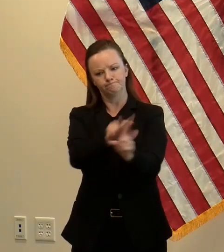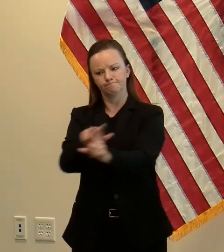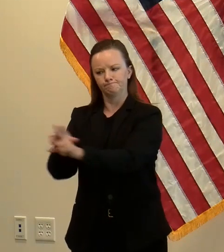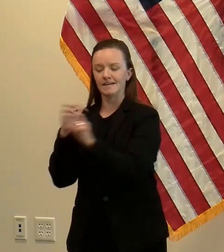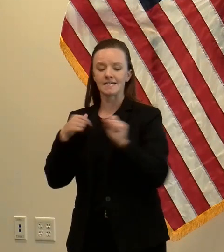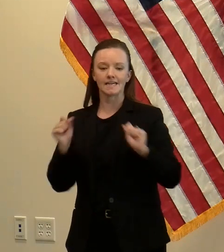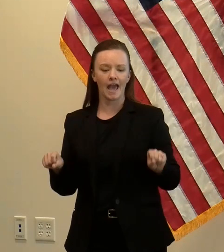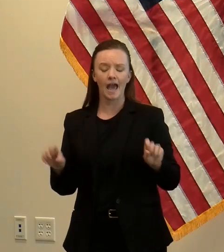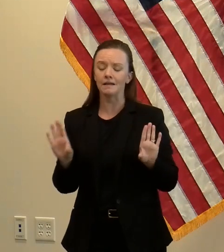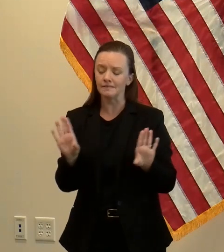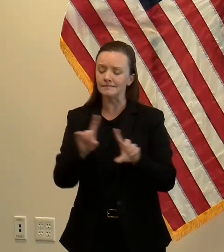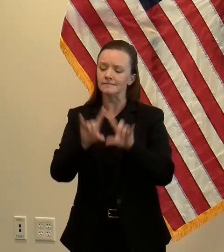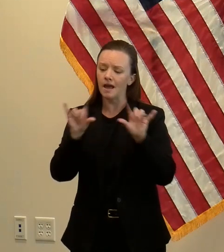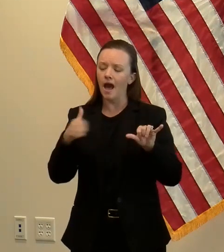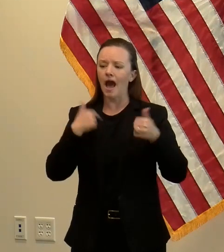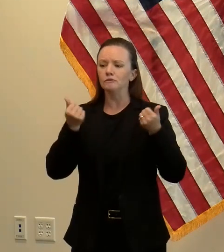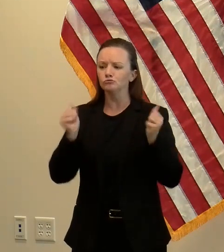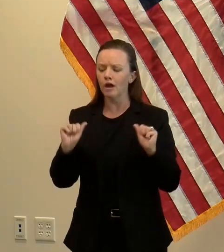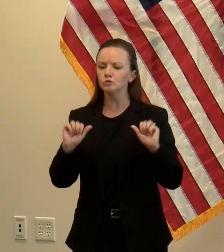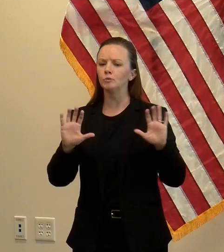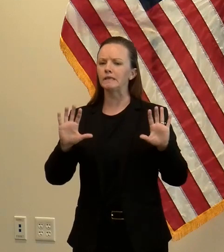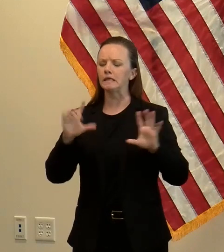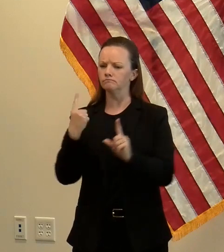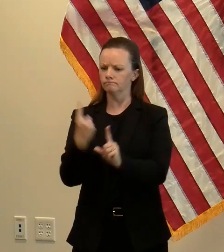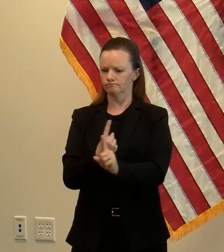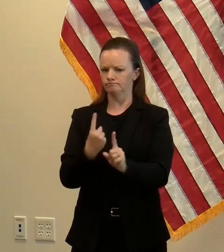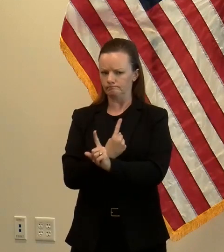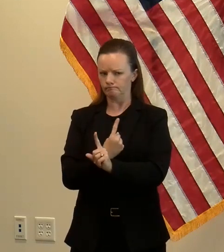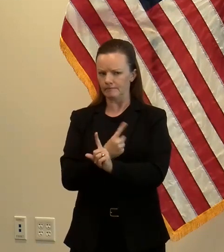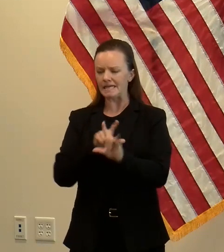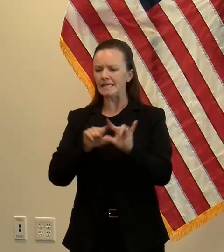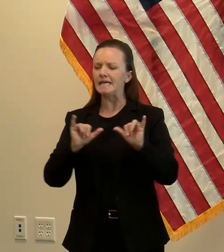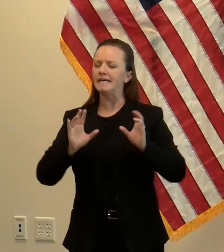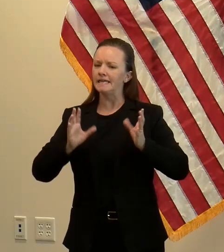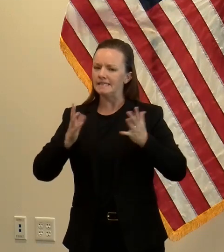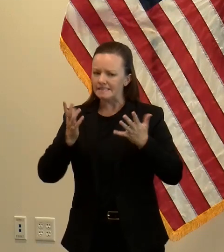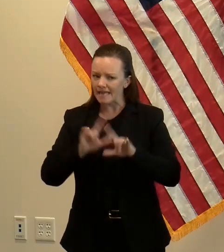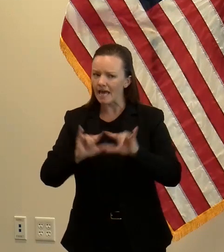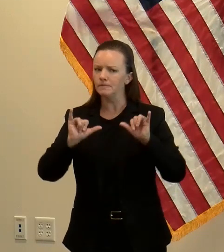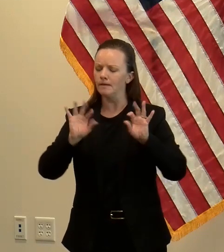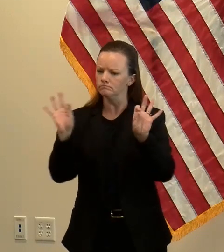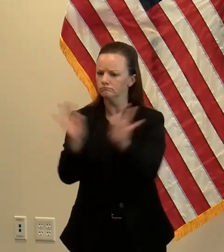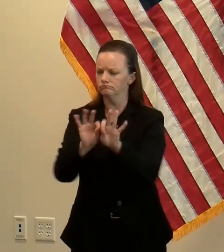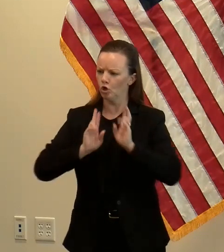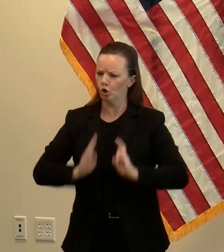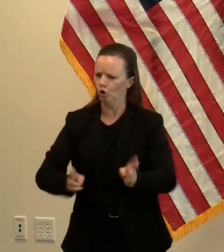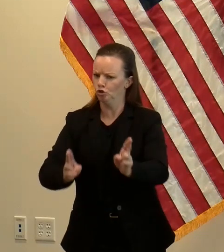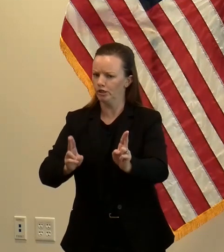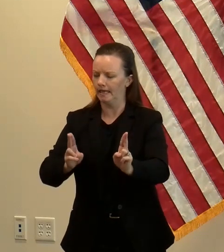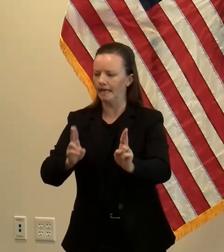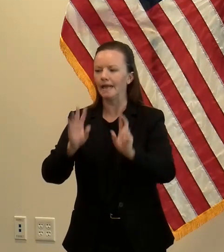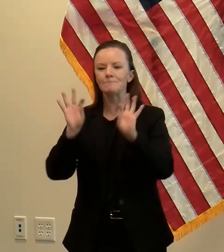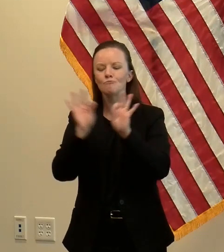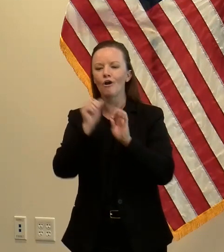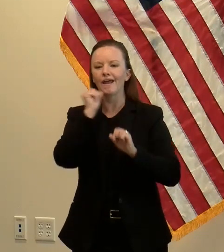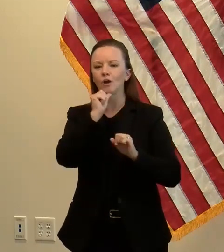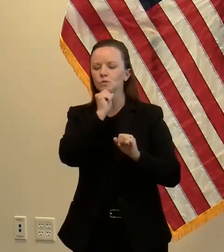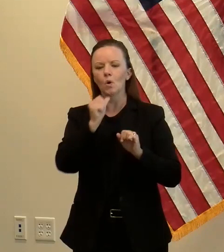as reasonable with a sense of urgency so that Arizona could stay out ahead of